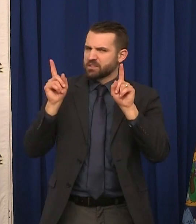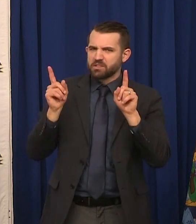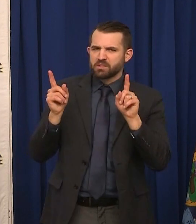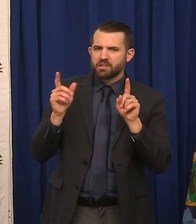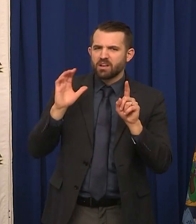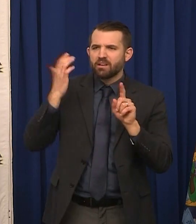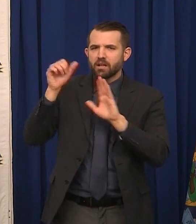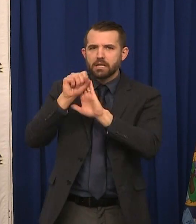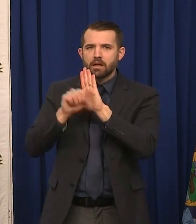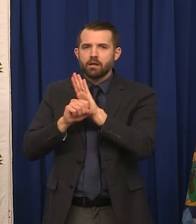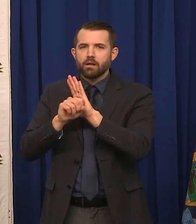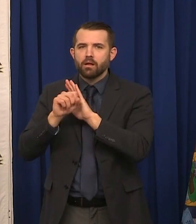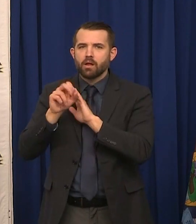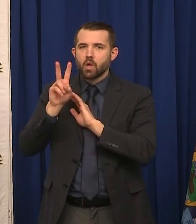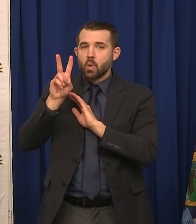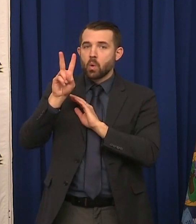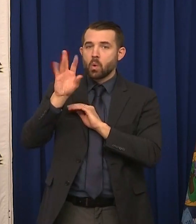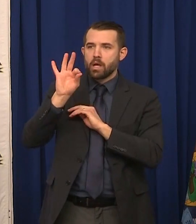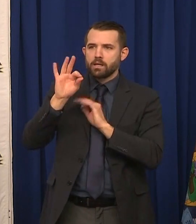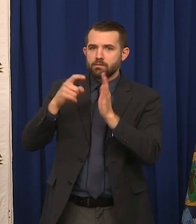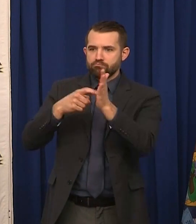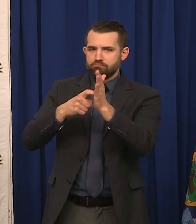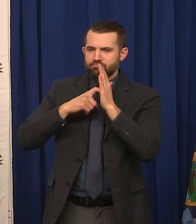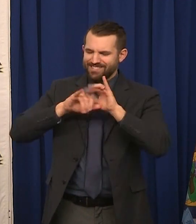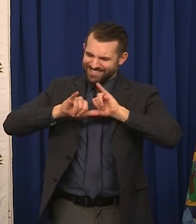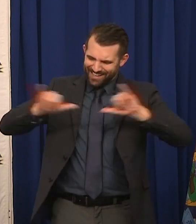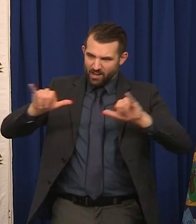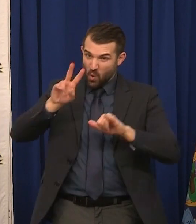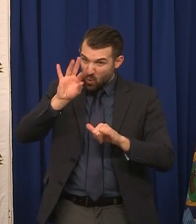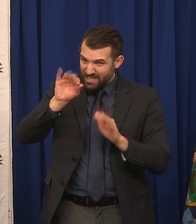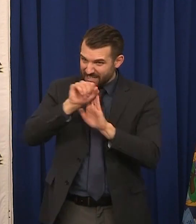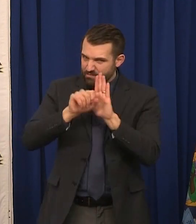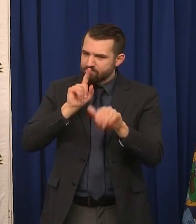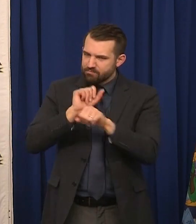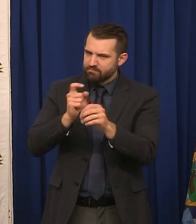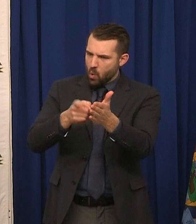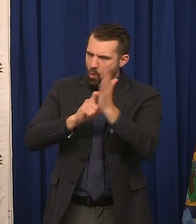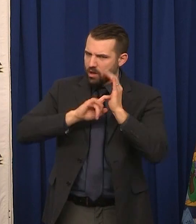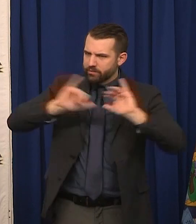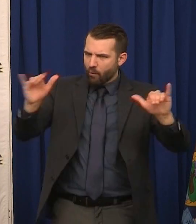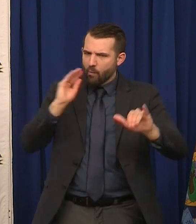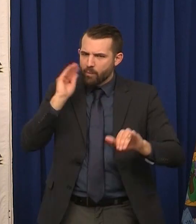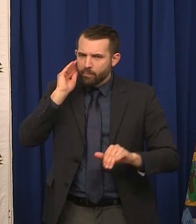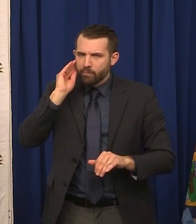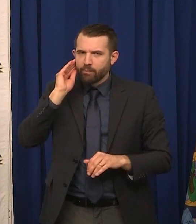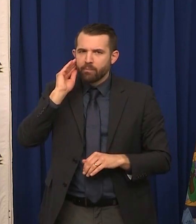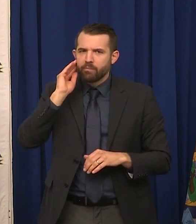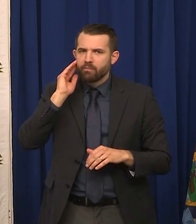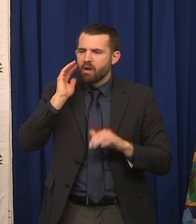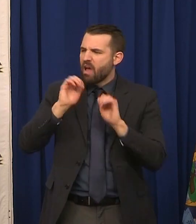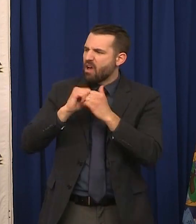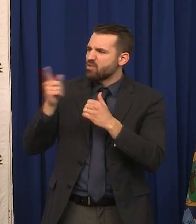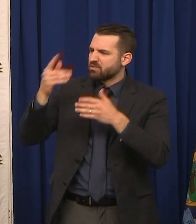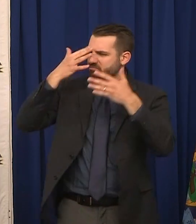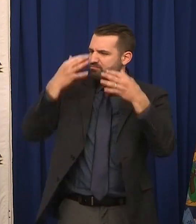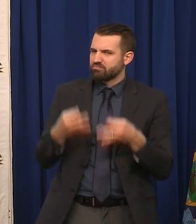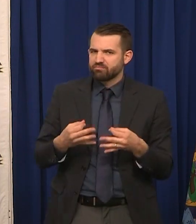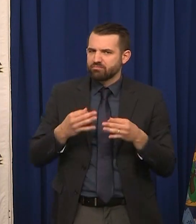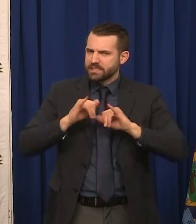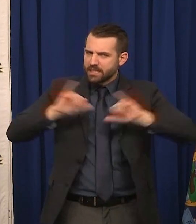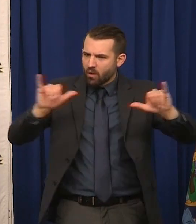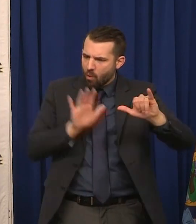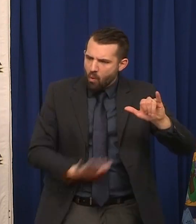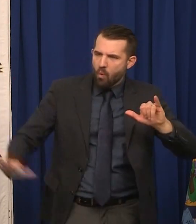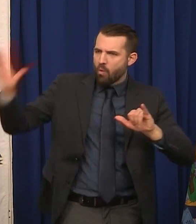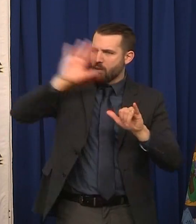Can you talk just a little bit more about that and what goes into that decision about whether to issue a statewide